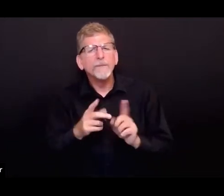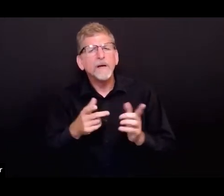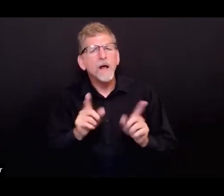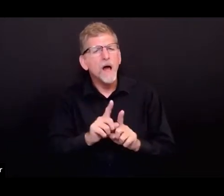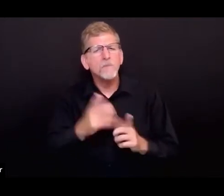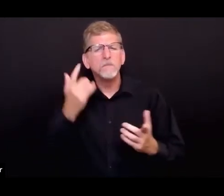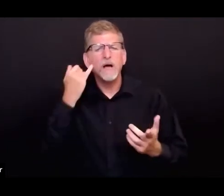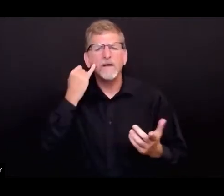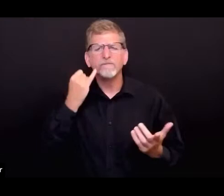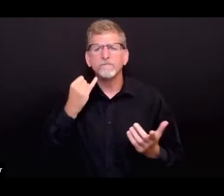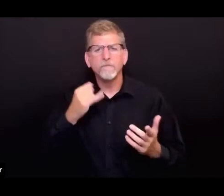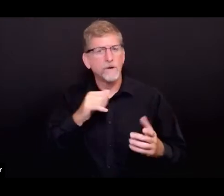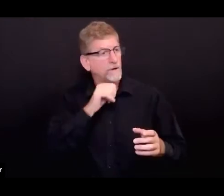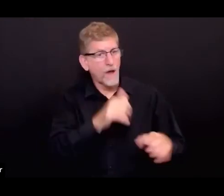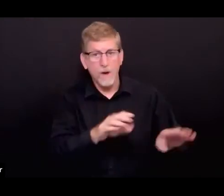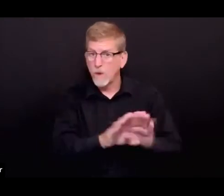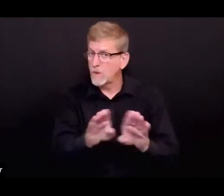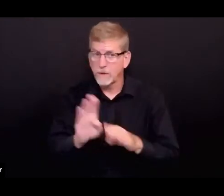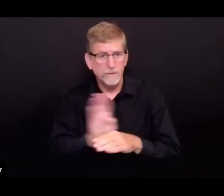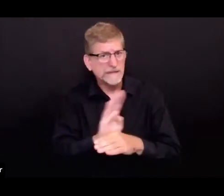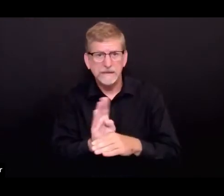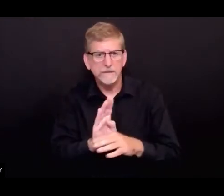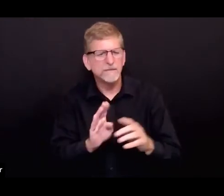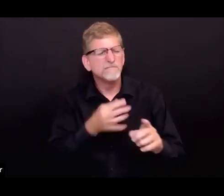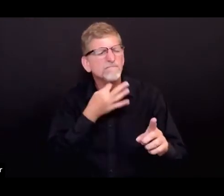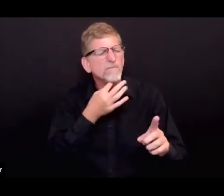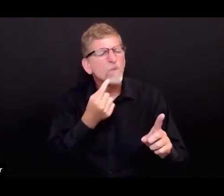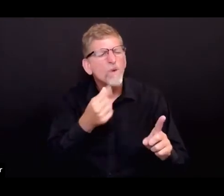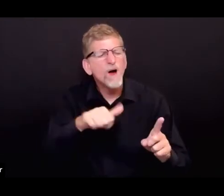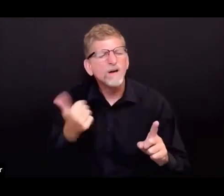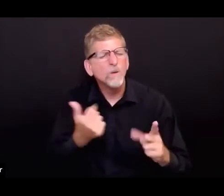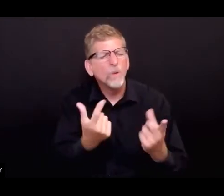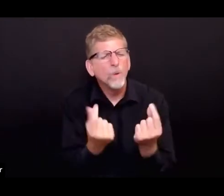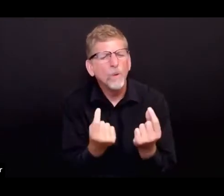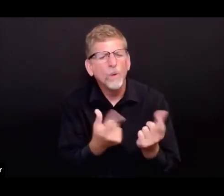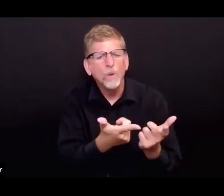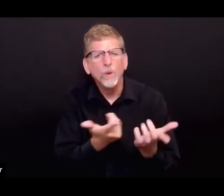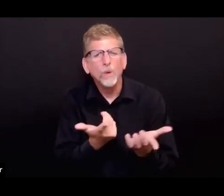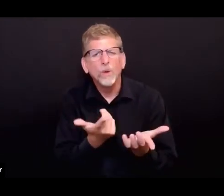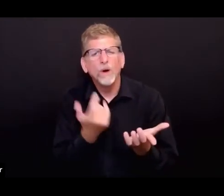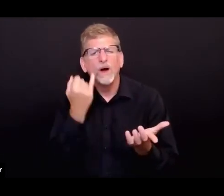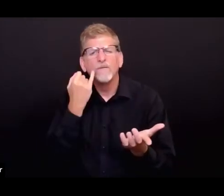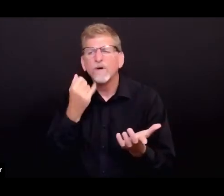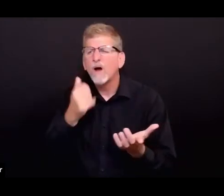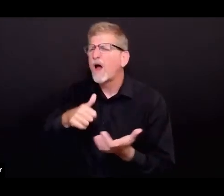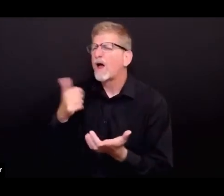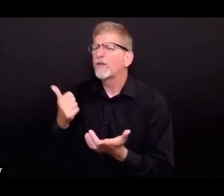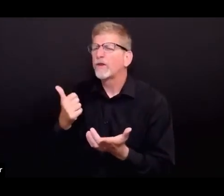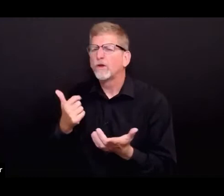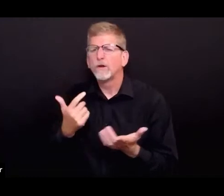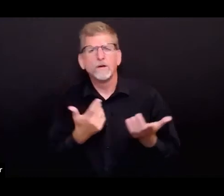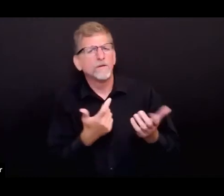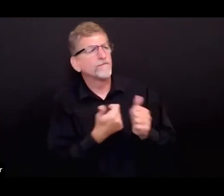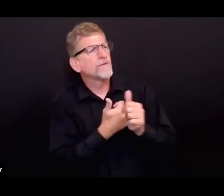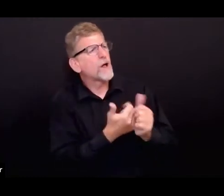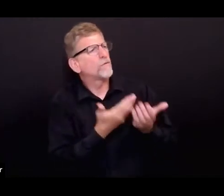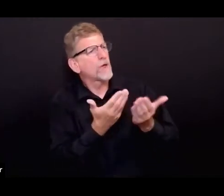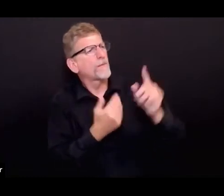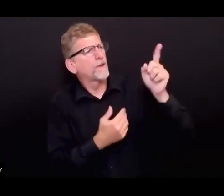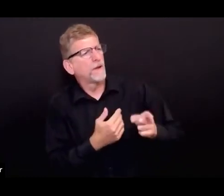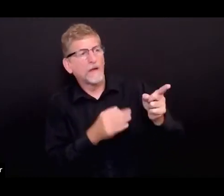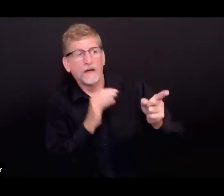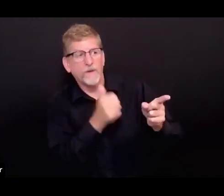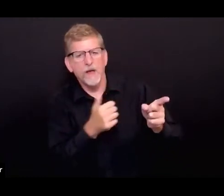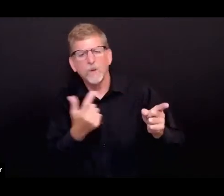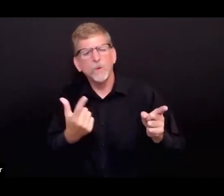what additional steps are there other than the adherence to the current guidelines that you have? Yeah, it's that, the adherence